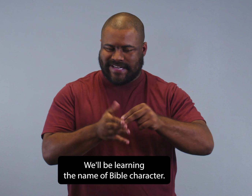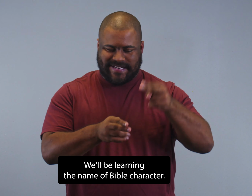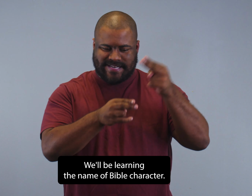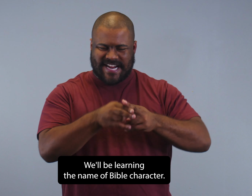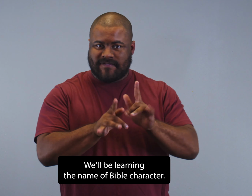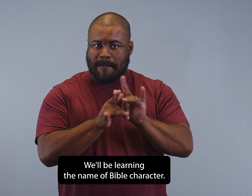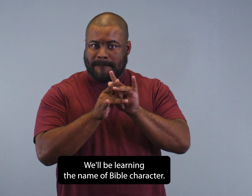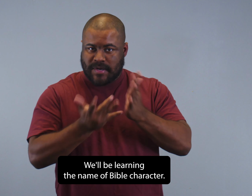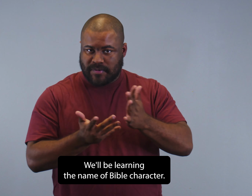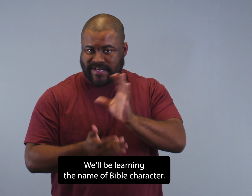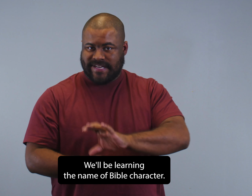Bible characters.